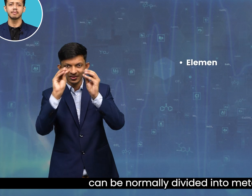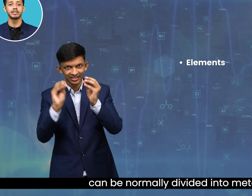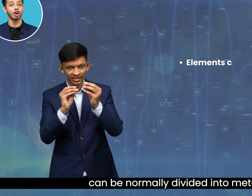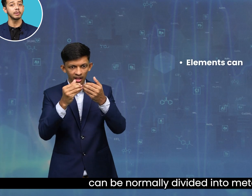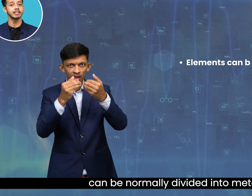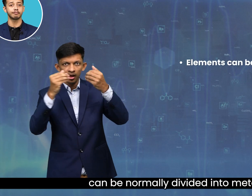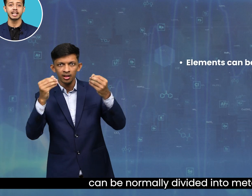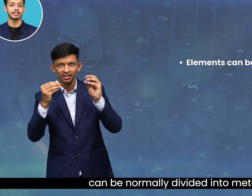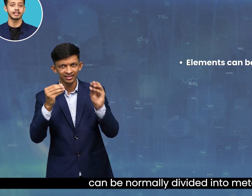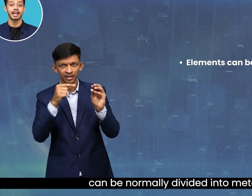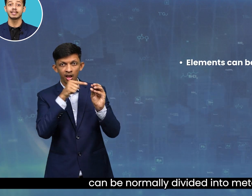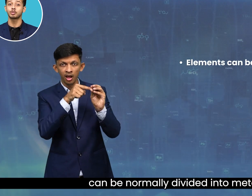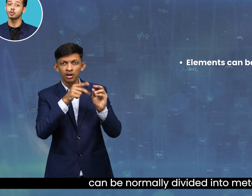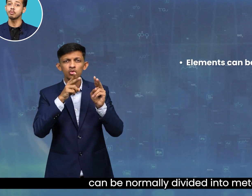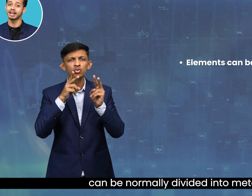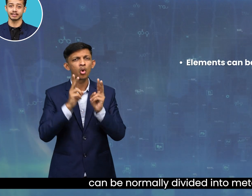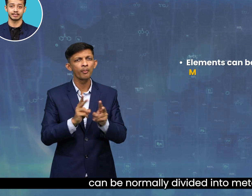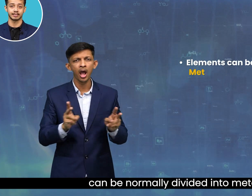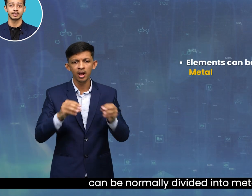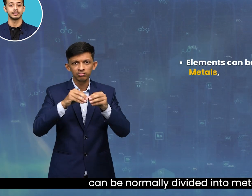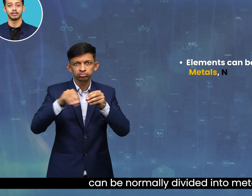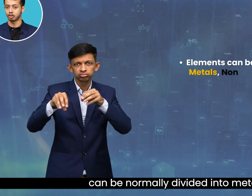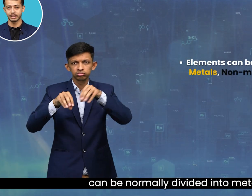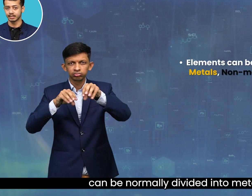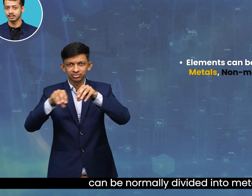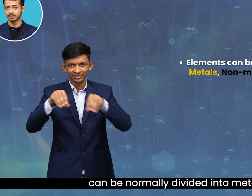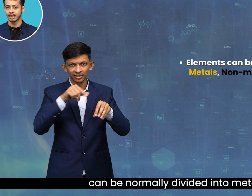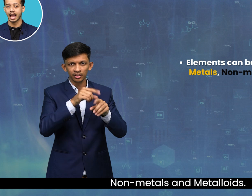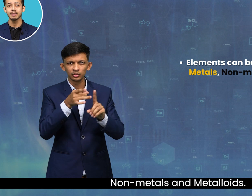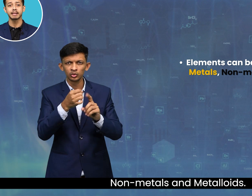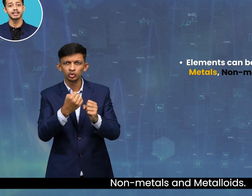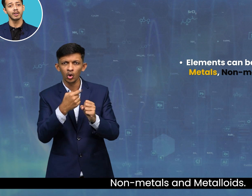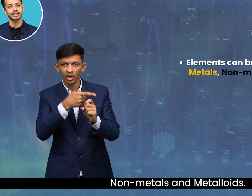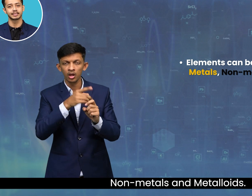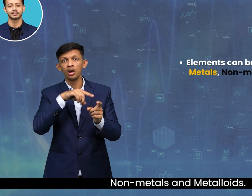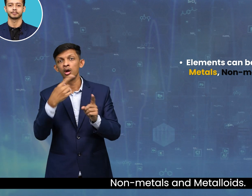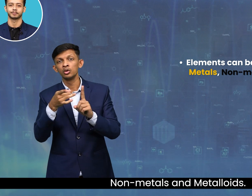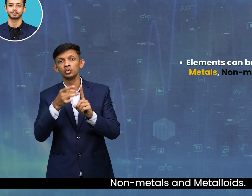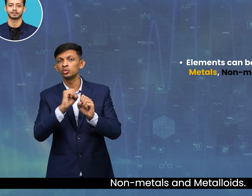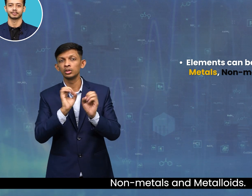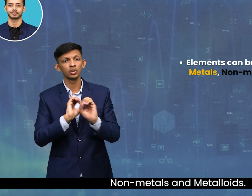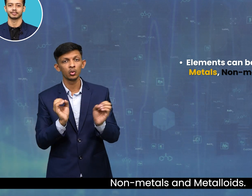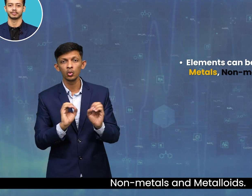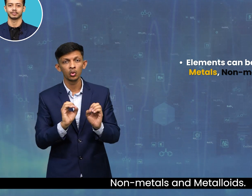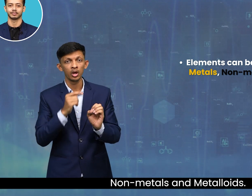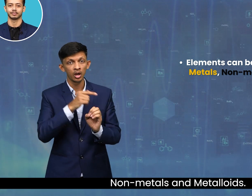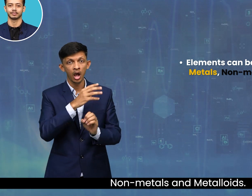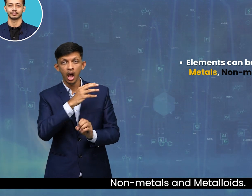Elements can be normally divided into two metals, nonmetals and metalloids.